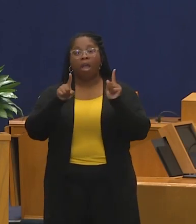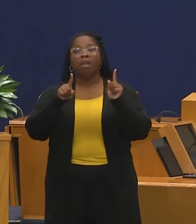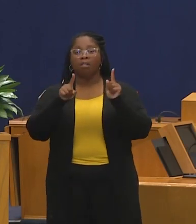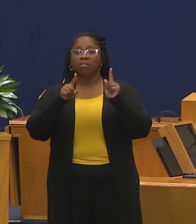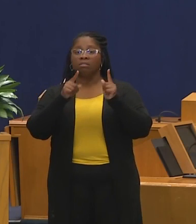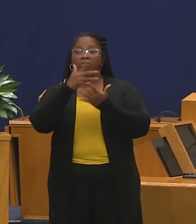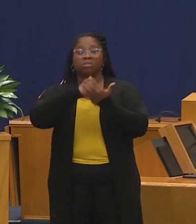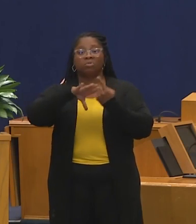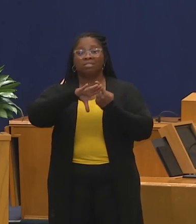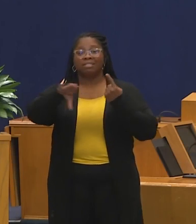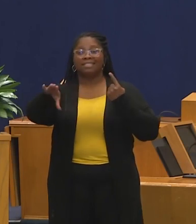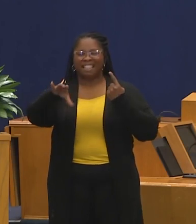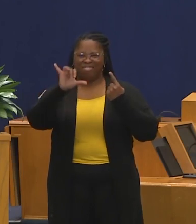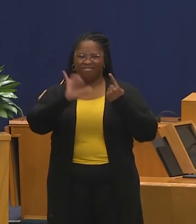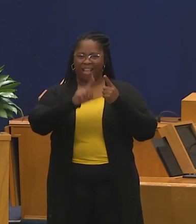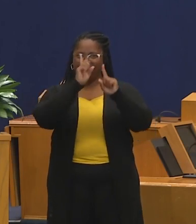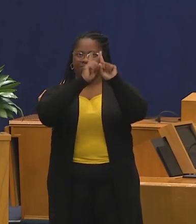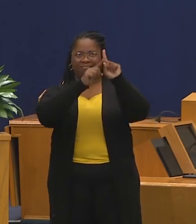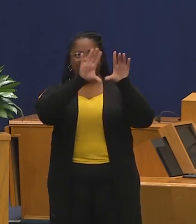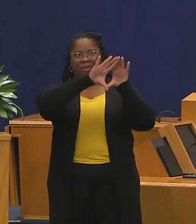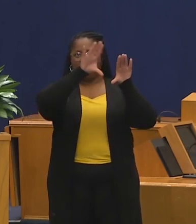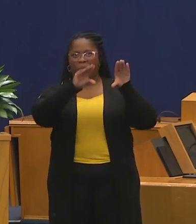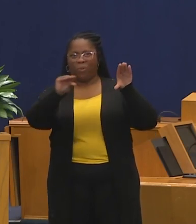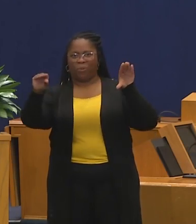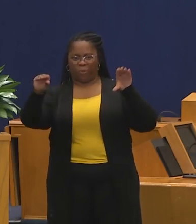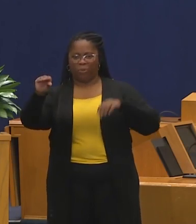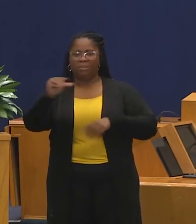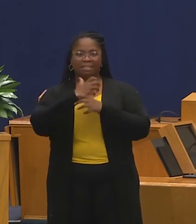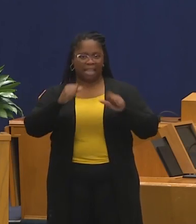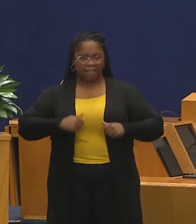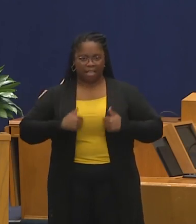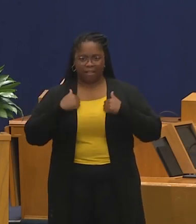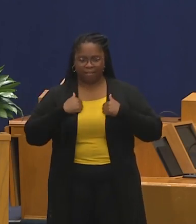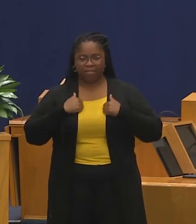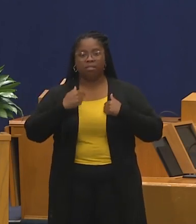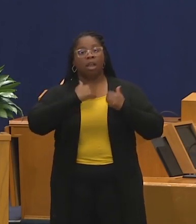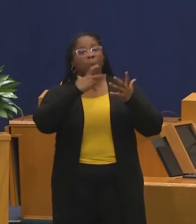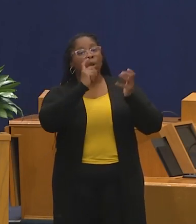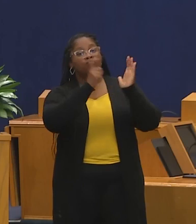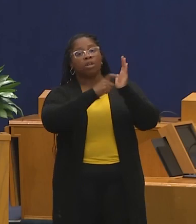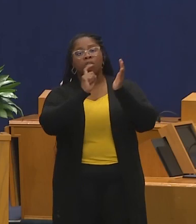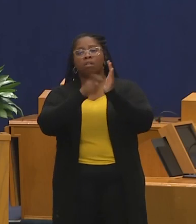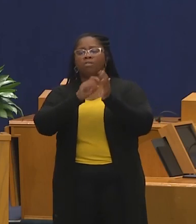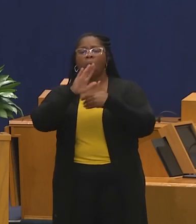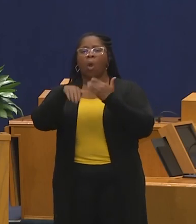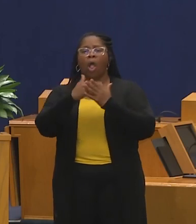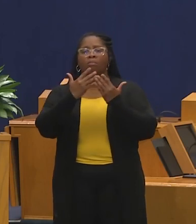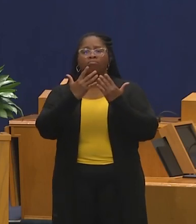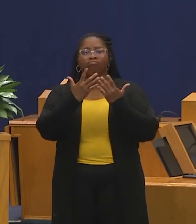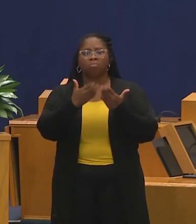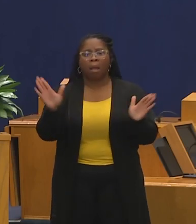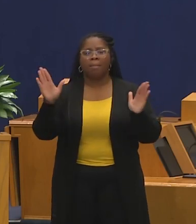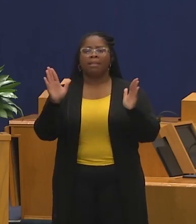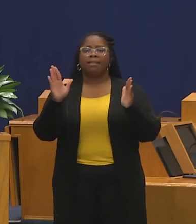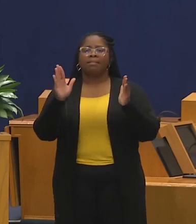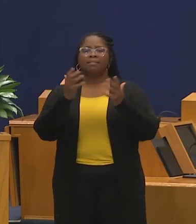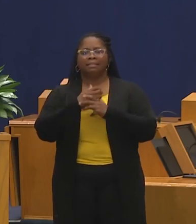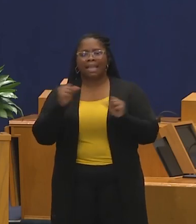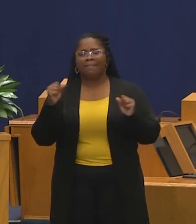to flatten the curve and save lives. I also want to recognize all of our public safety and health personnel working on the front